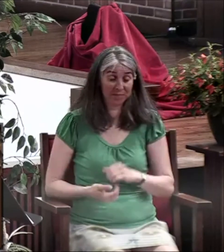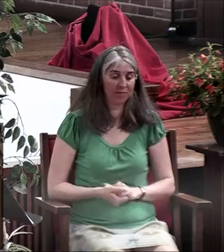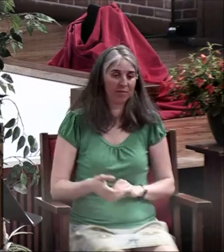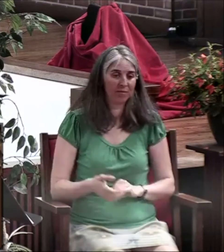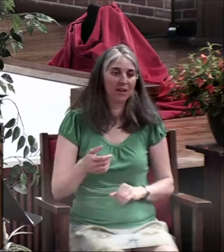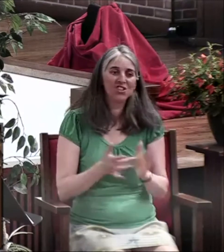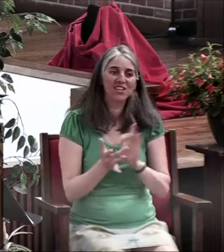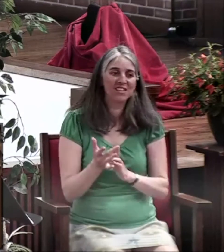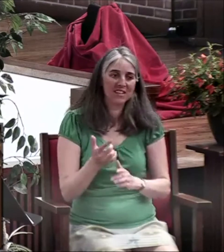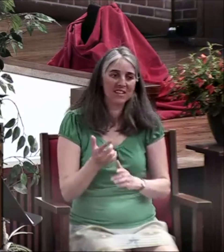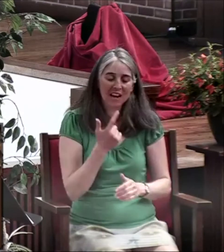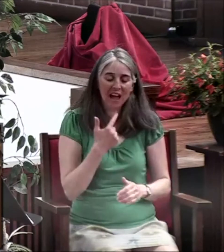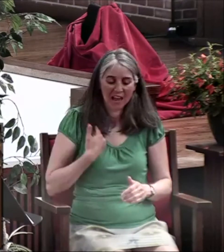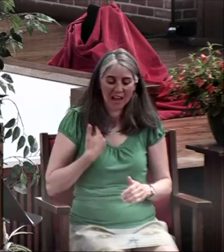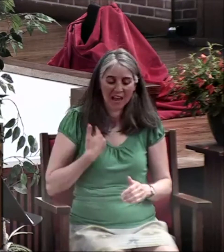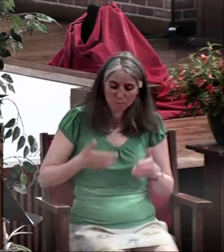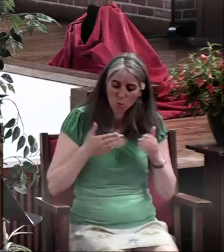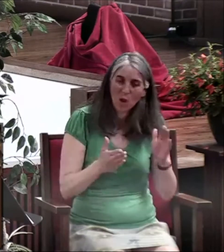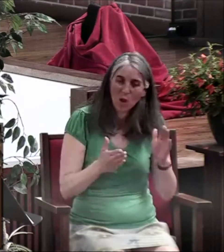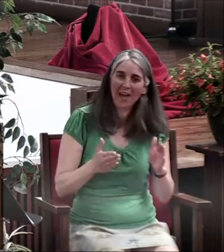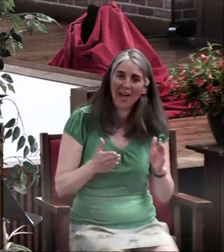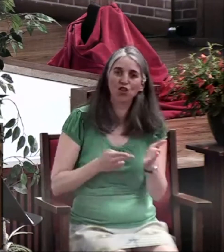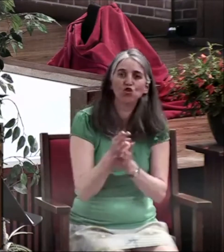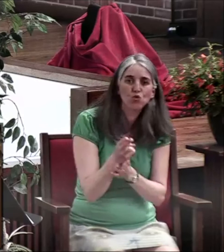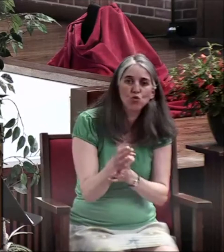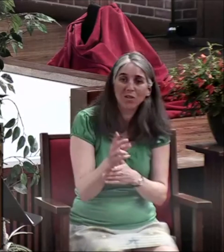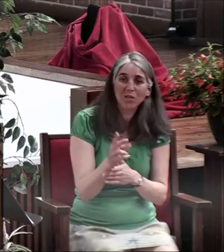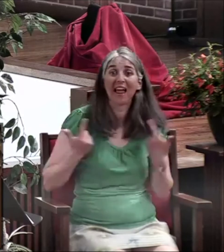I am the way, the truth, and the life.